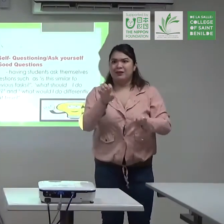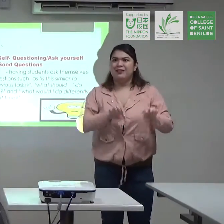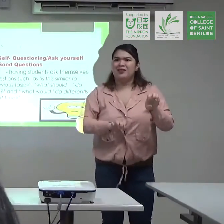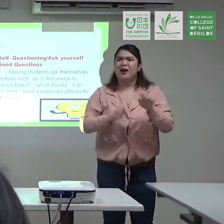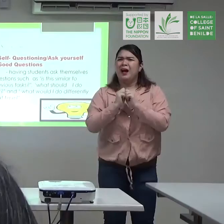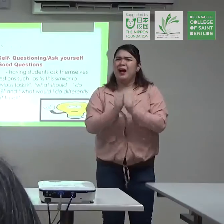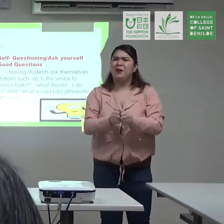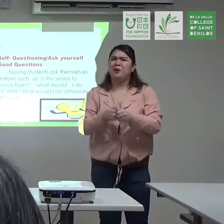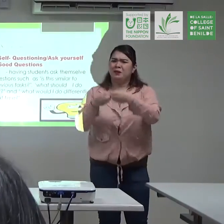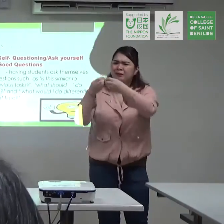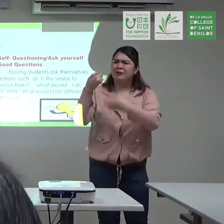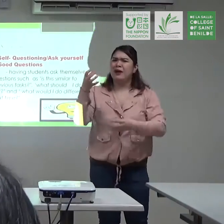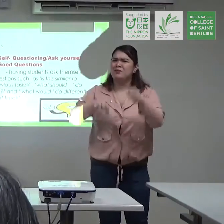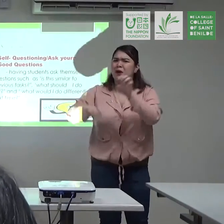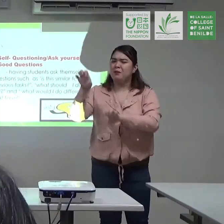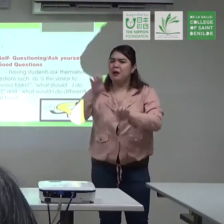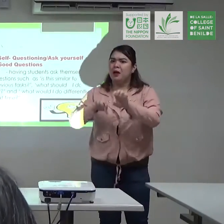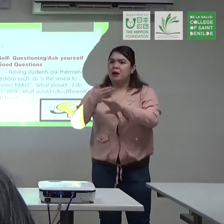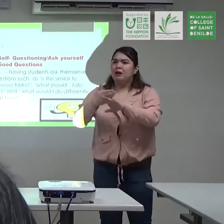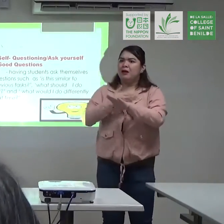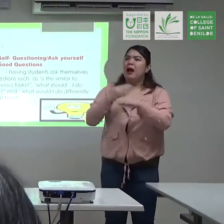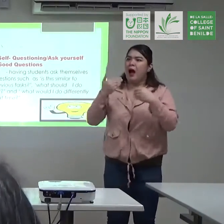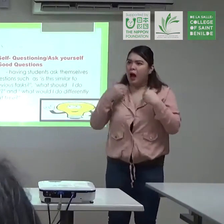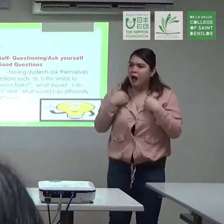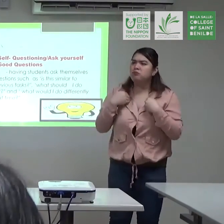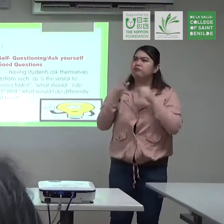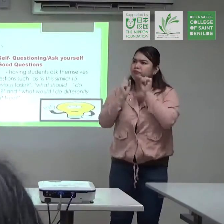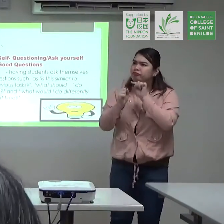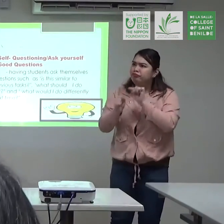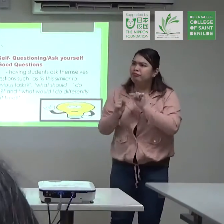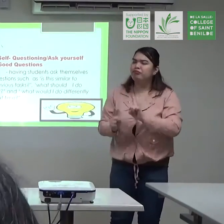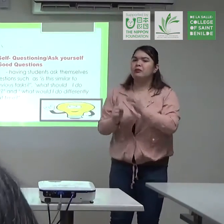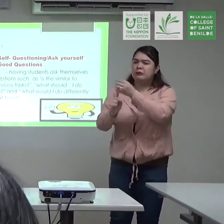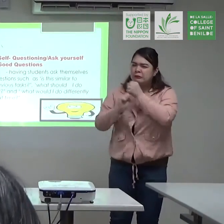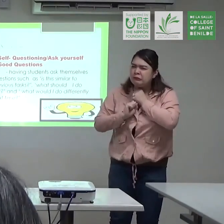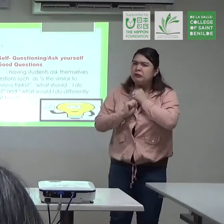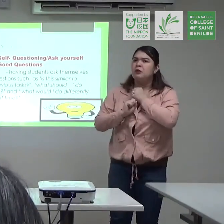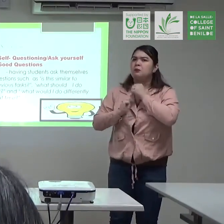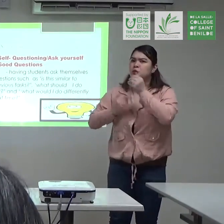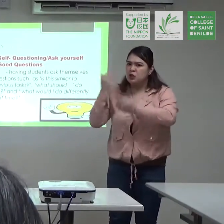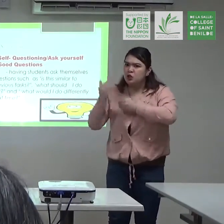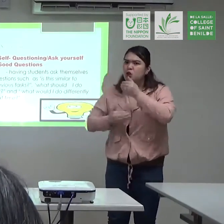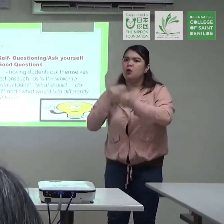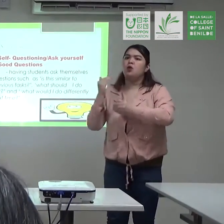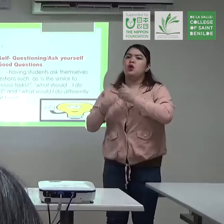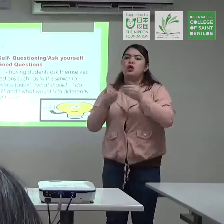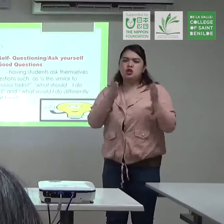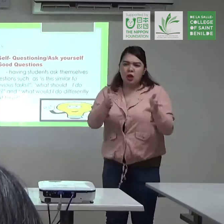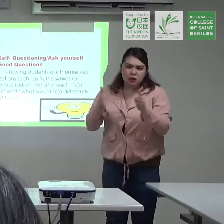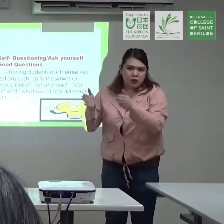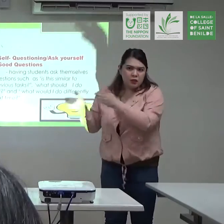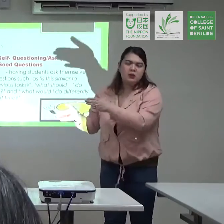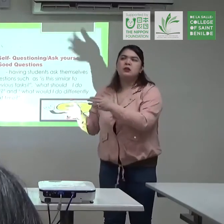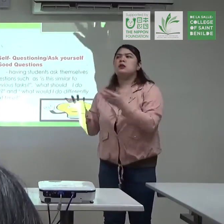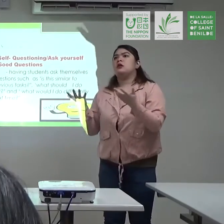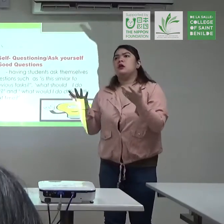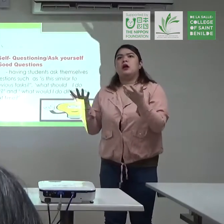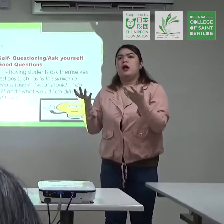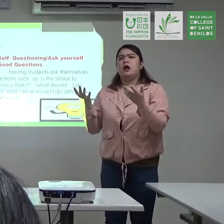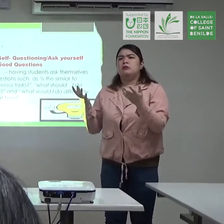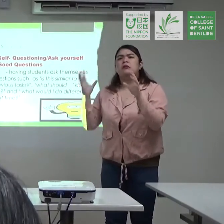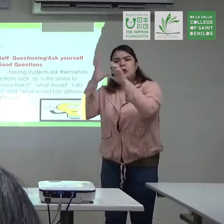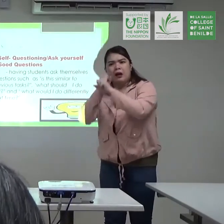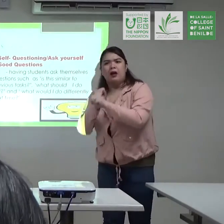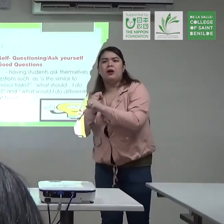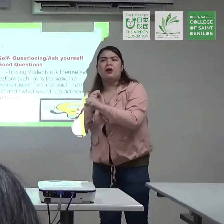the experiments? You need to have the objective, the goals, the procedures, the strategy, and the